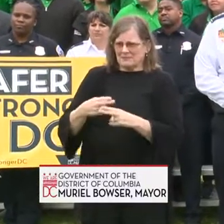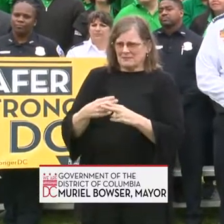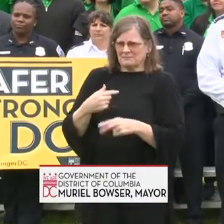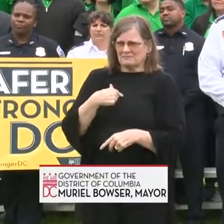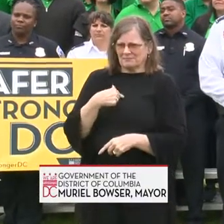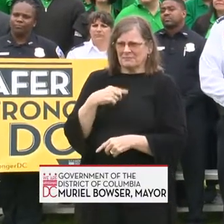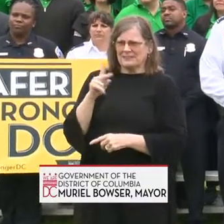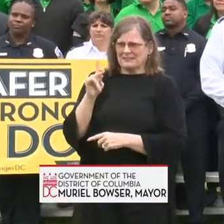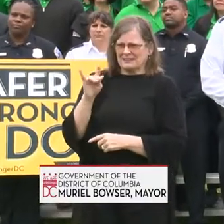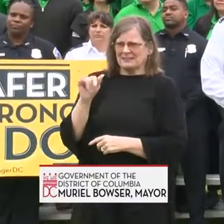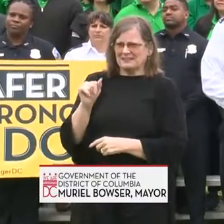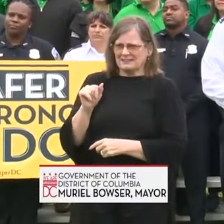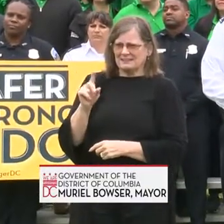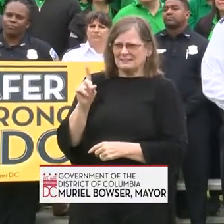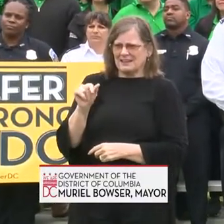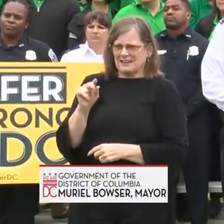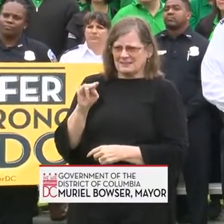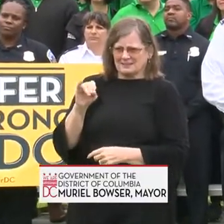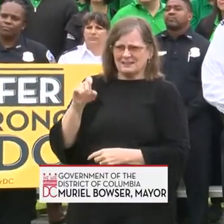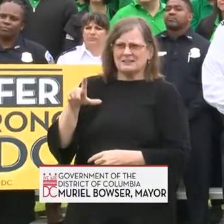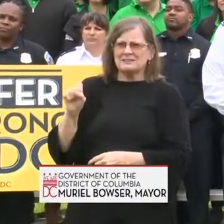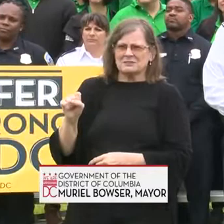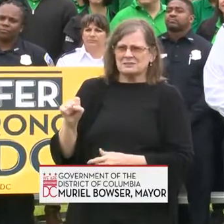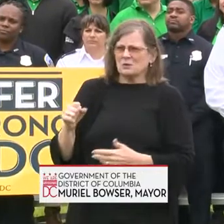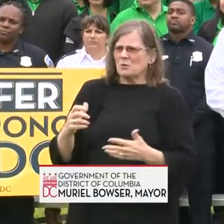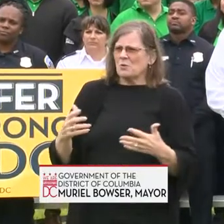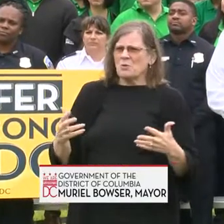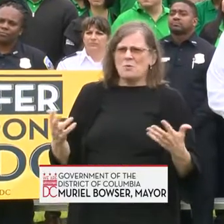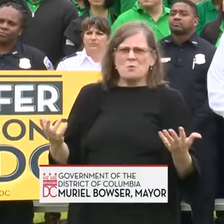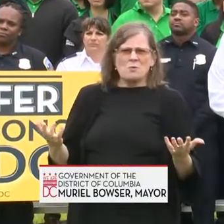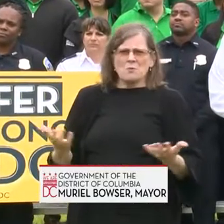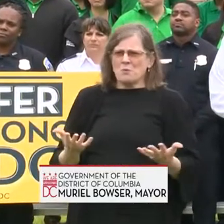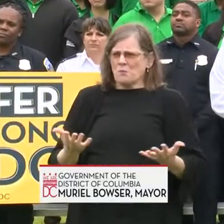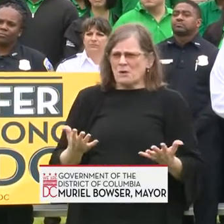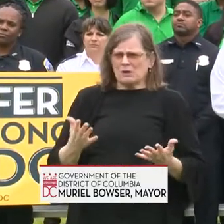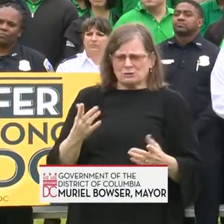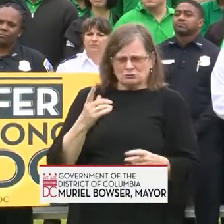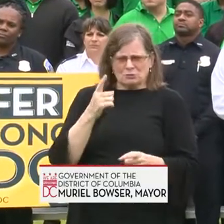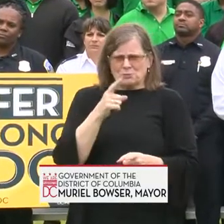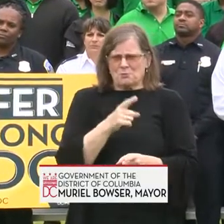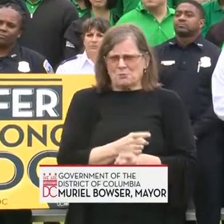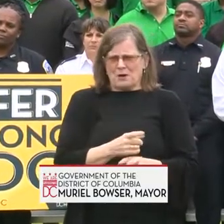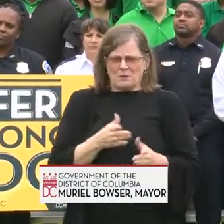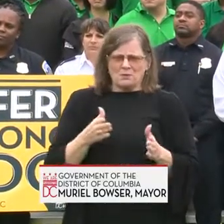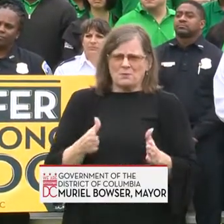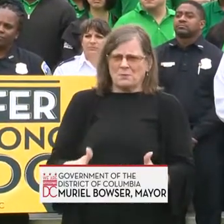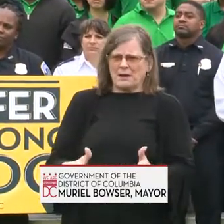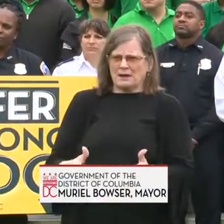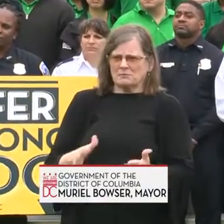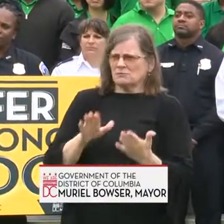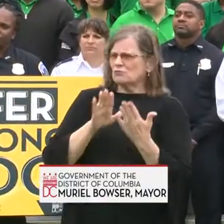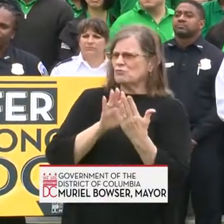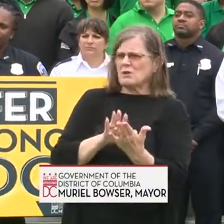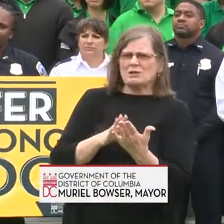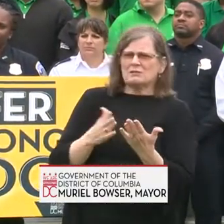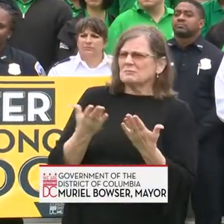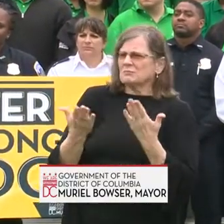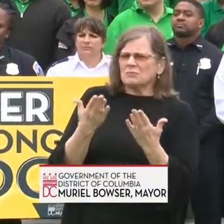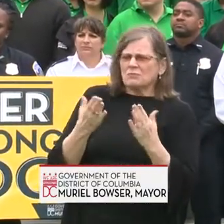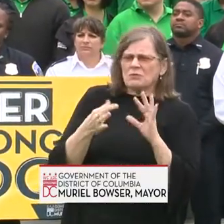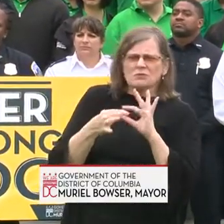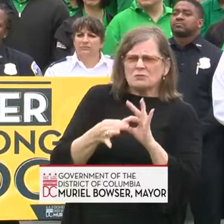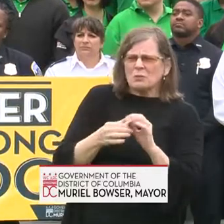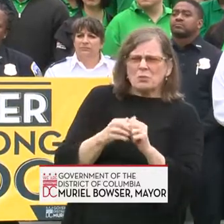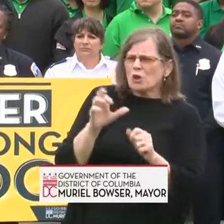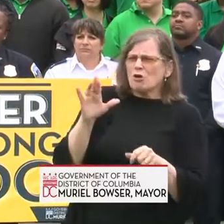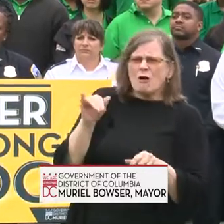I just wanted to know the correct avenue to take if you see something that's dangerous but not be related to a homicide or anything like that. For example, a burnt-out car